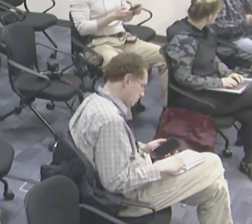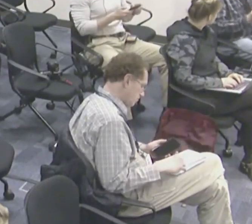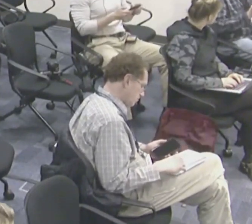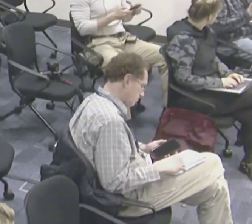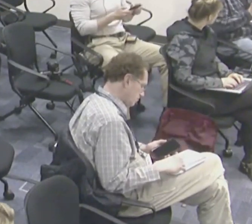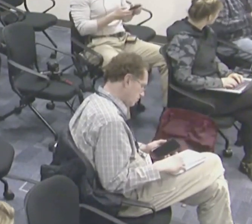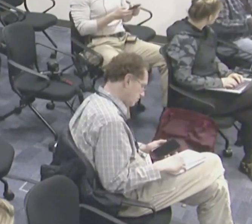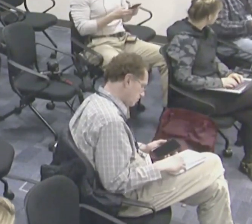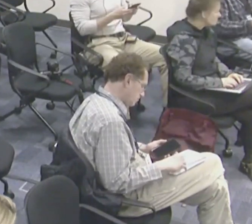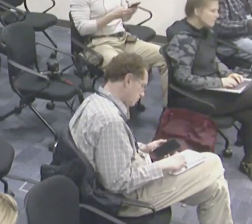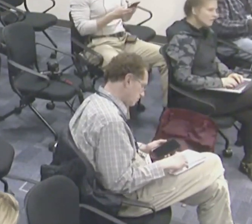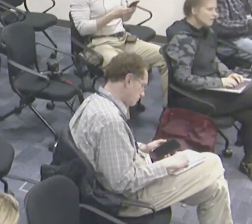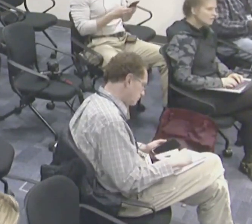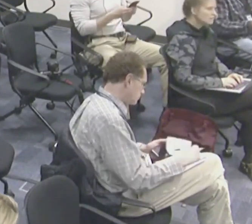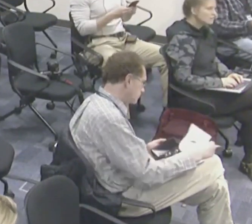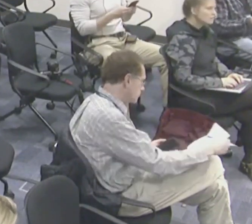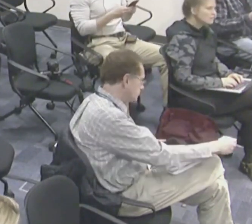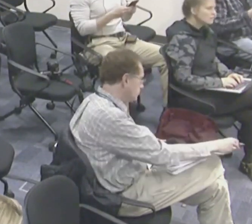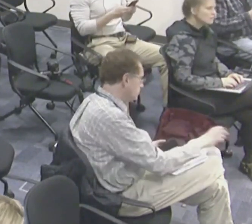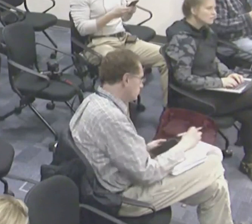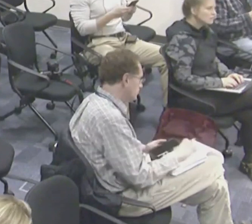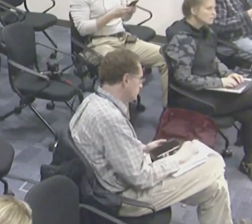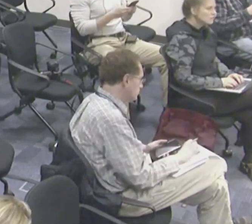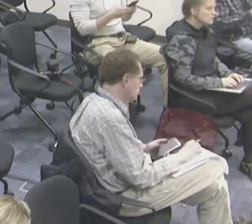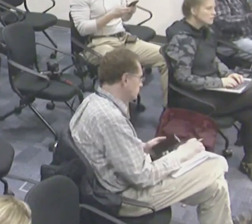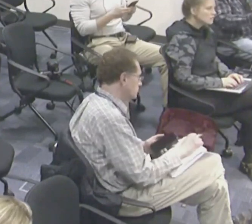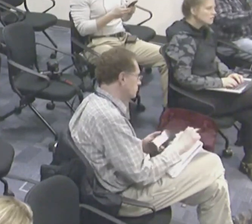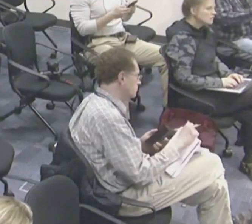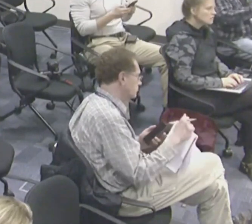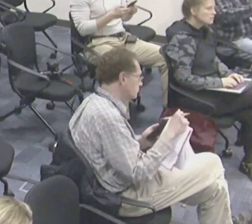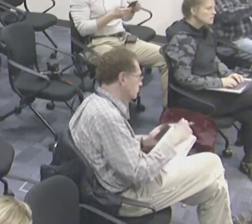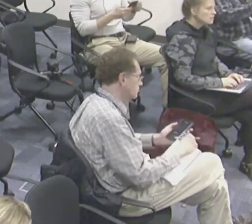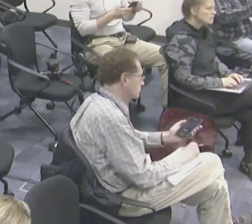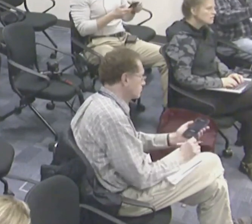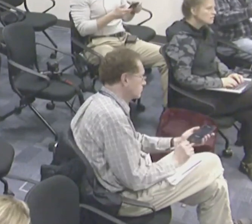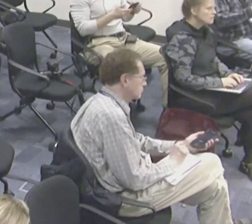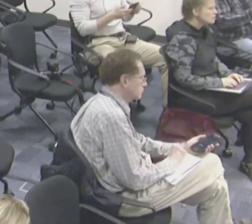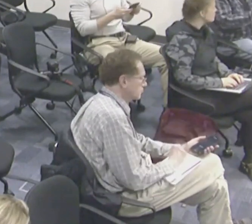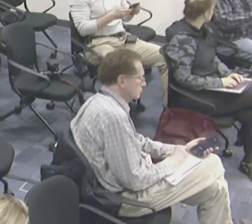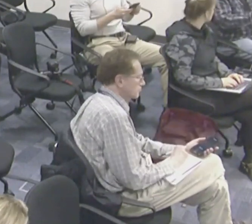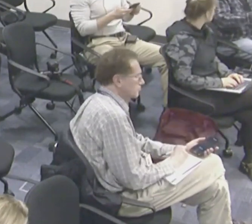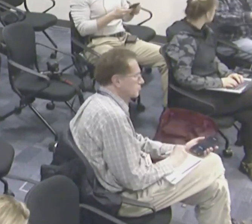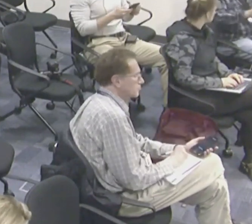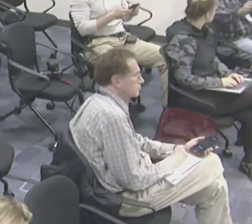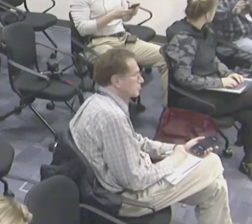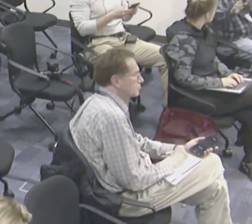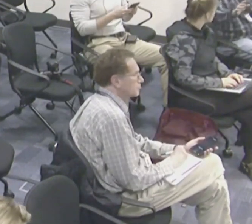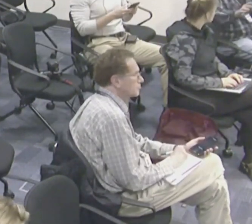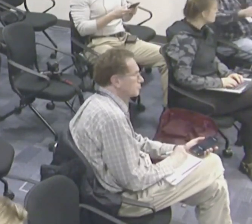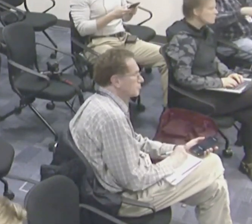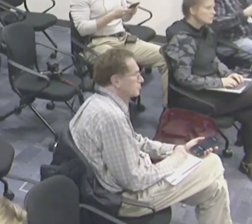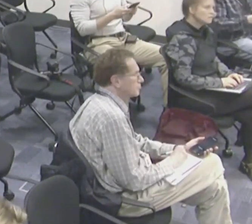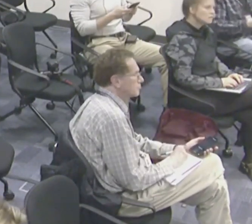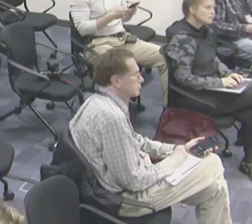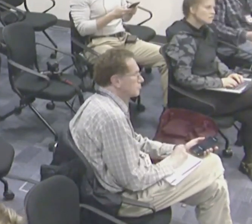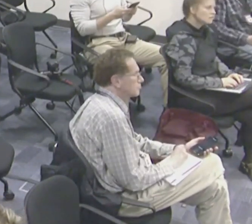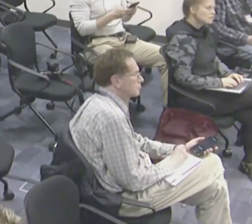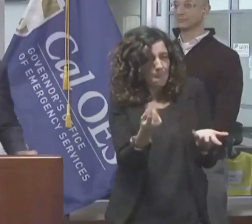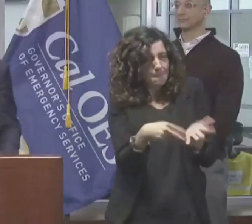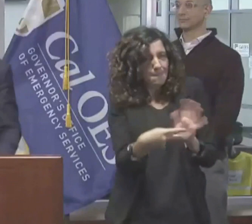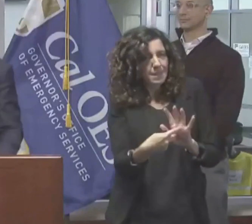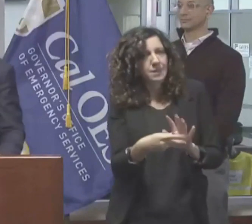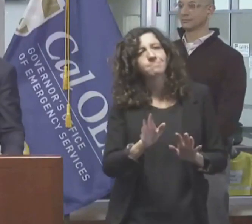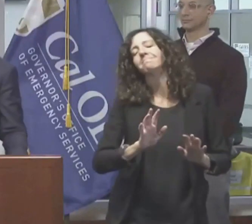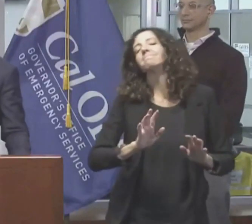some, not all the test kits were complete. And I'm just curious of when you talk about gaming out as the thing gets worse. I'm not,